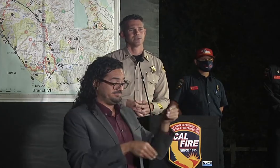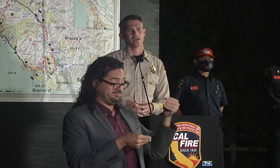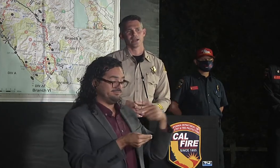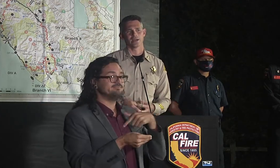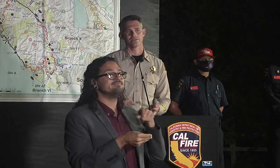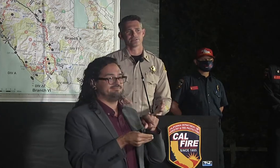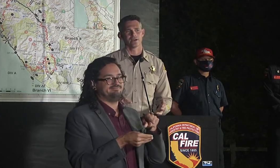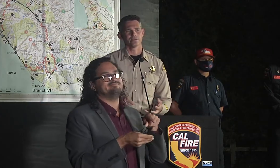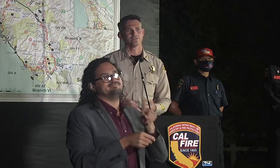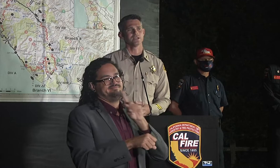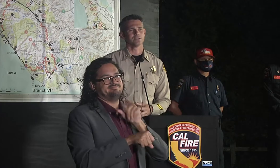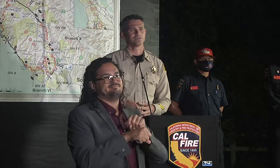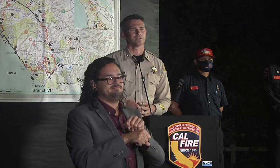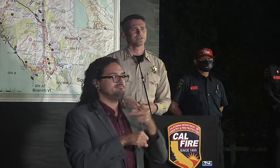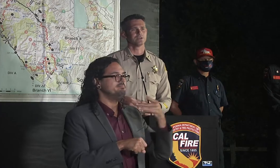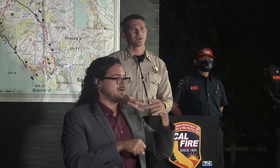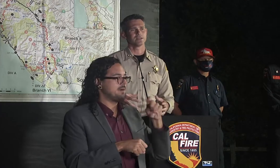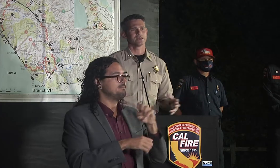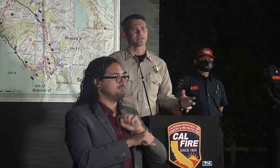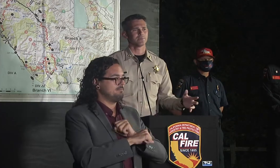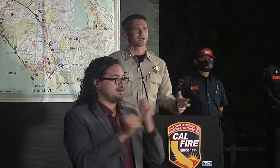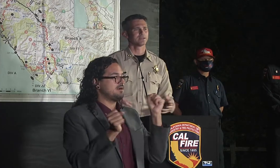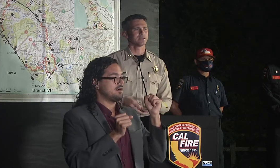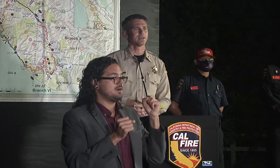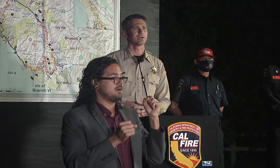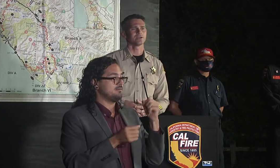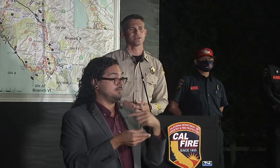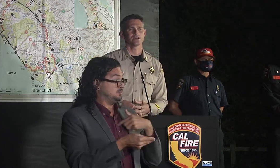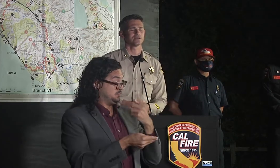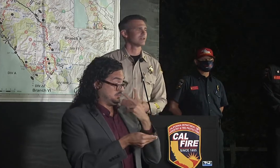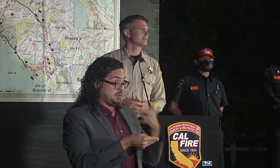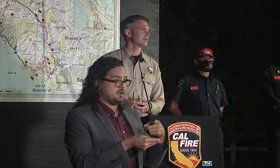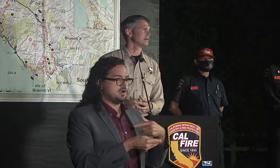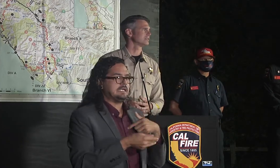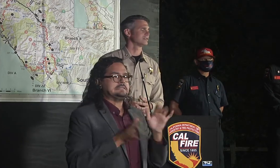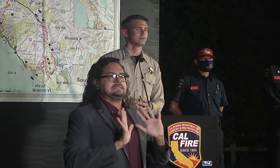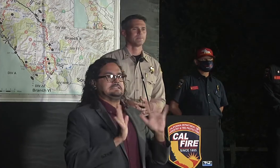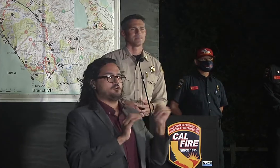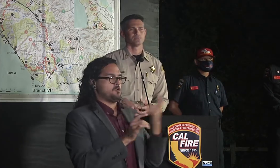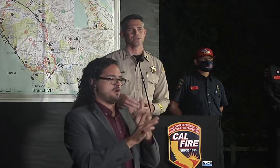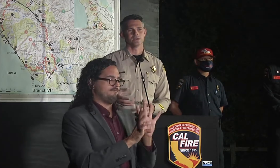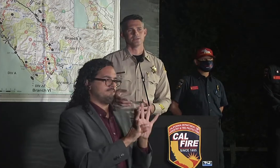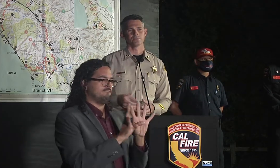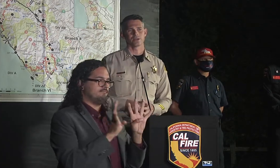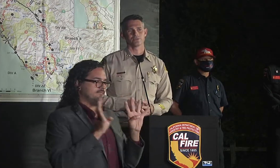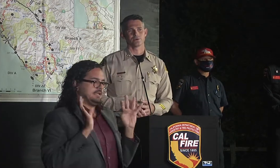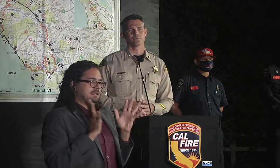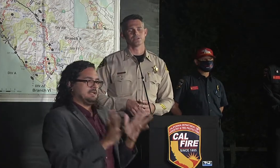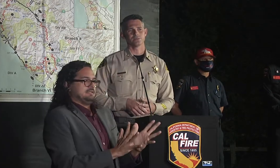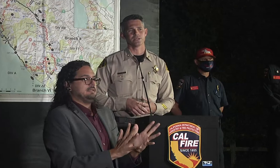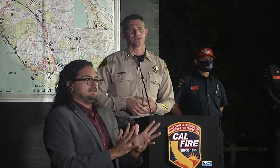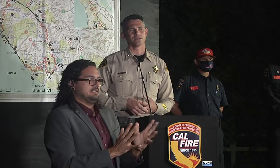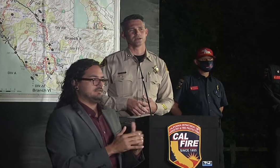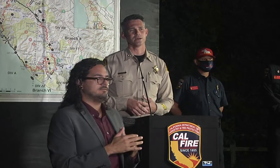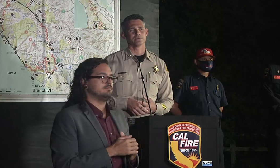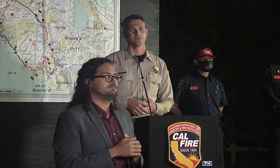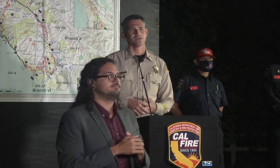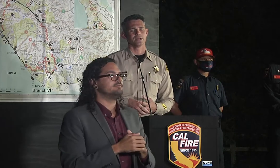gotten had I looked down and seen it. And so they did the right thing. They backed out of the area. They contacted us. We dispatched our bomb